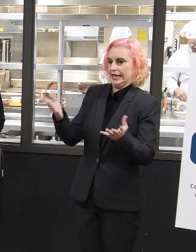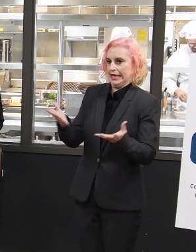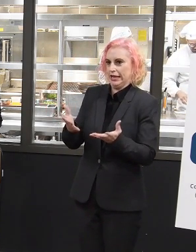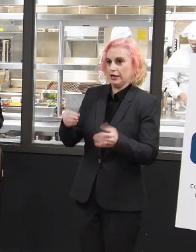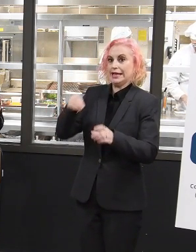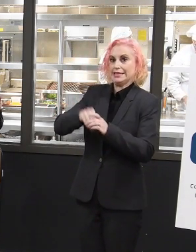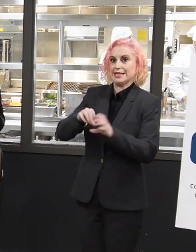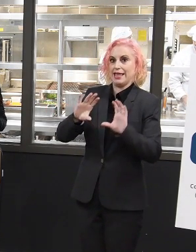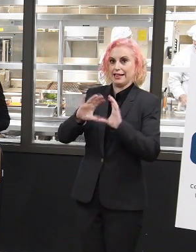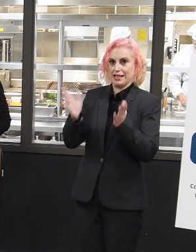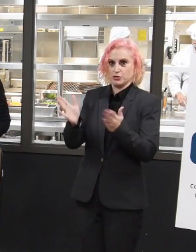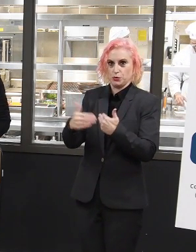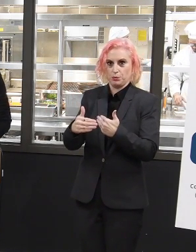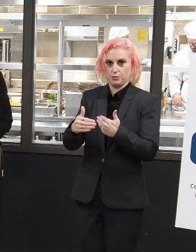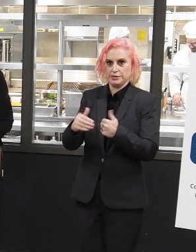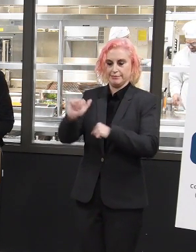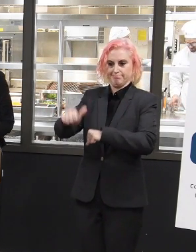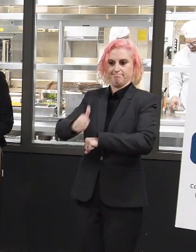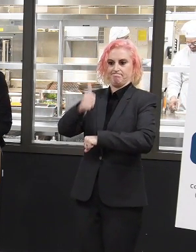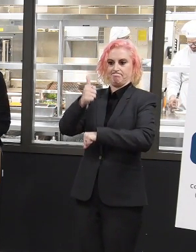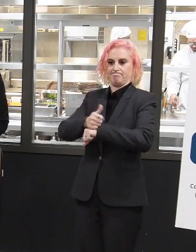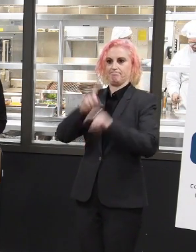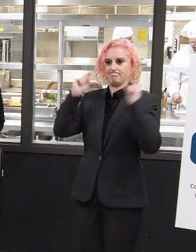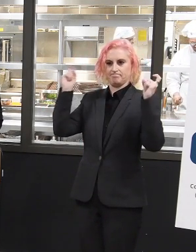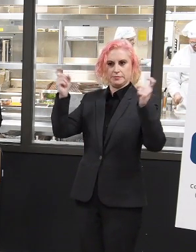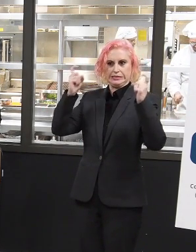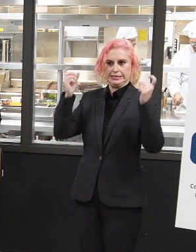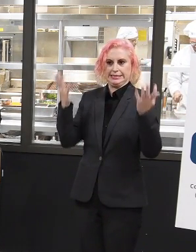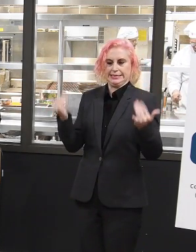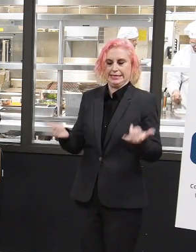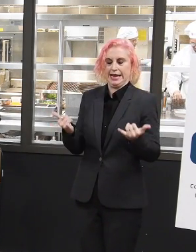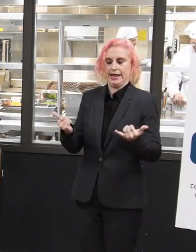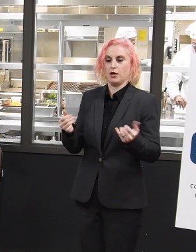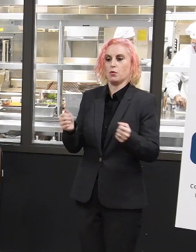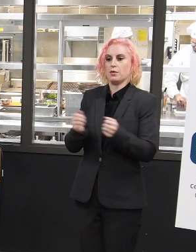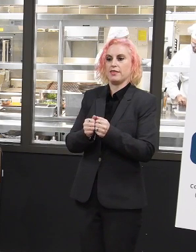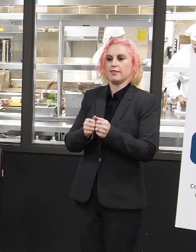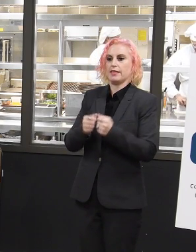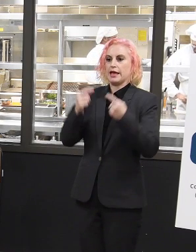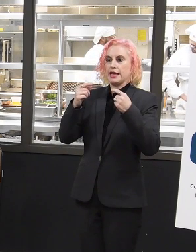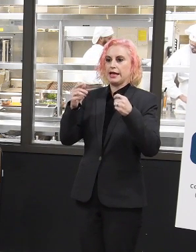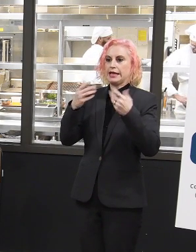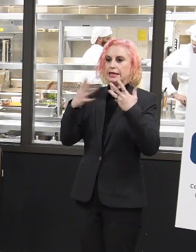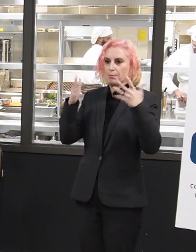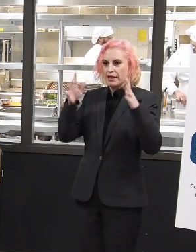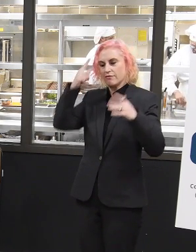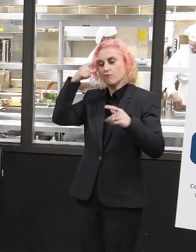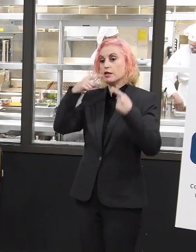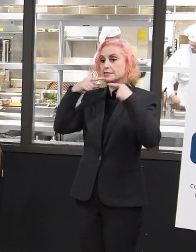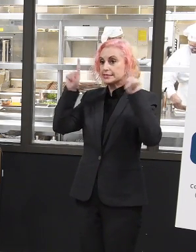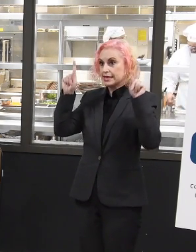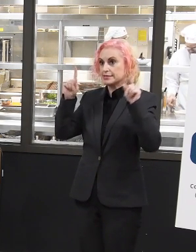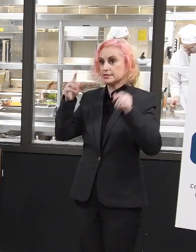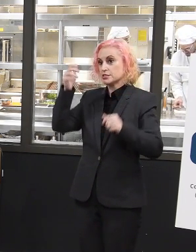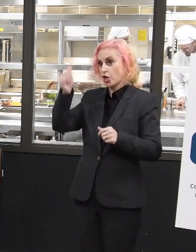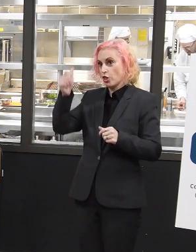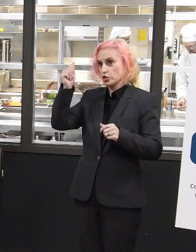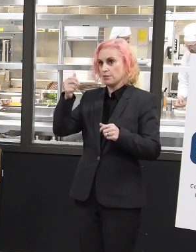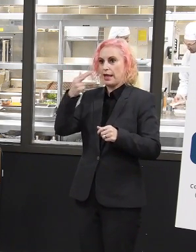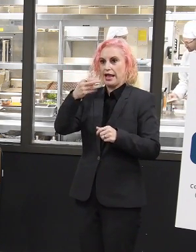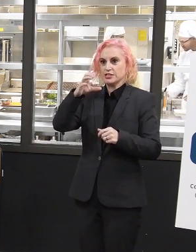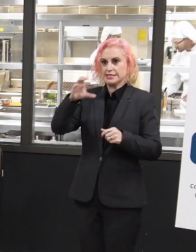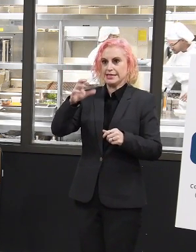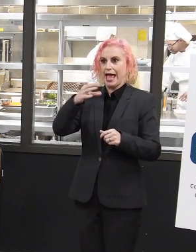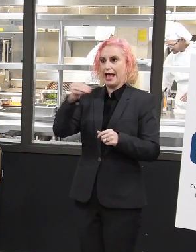our classrooms to mark this wonderful occasion. With the Complete for Success Scholarship, Howard Community College and